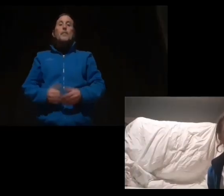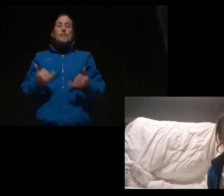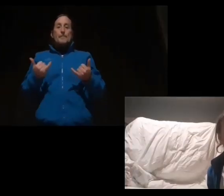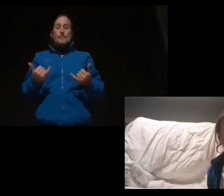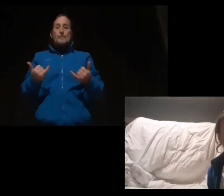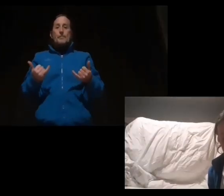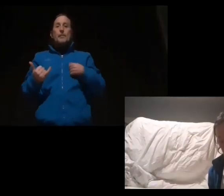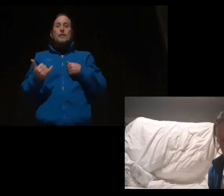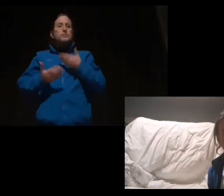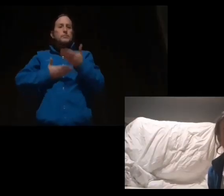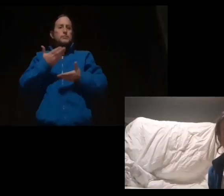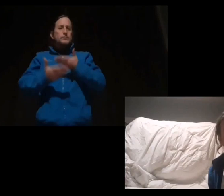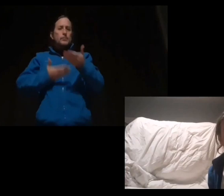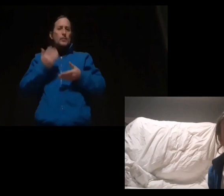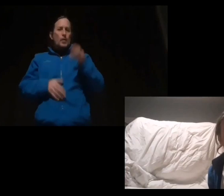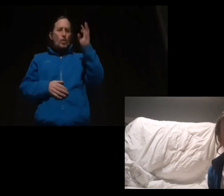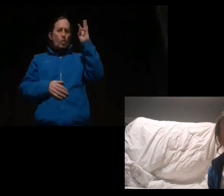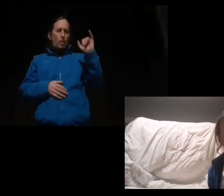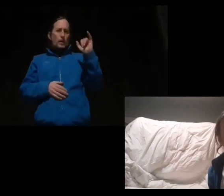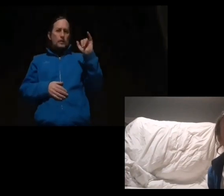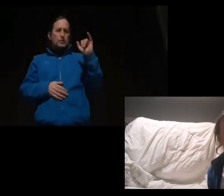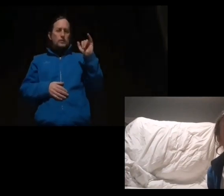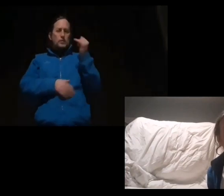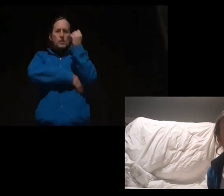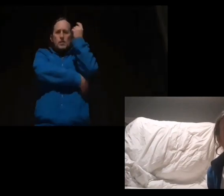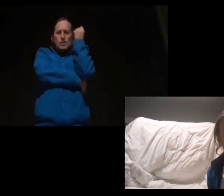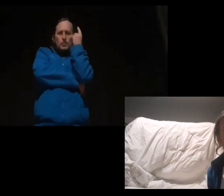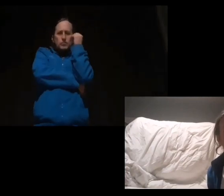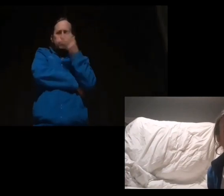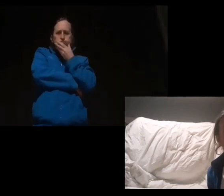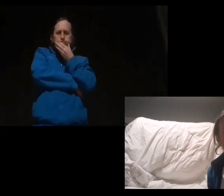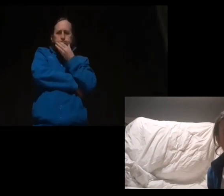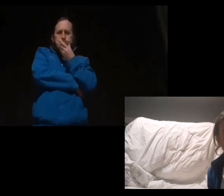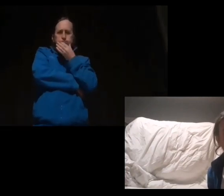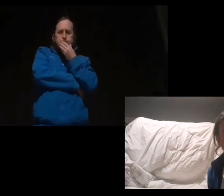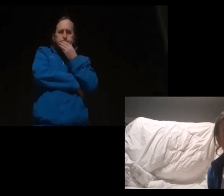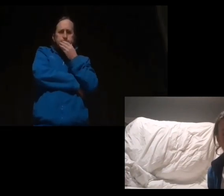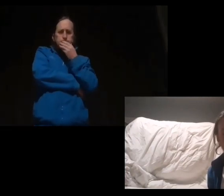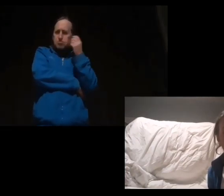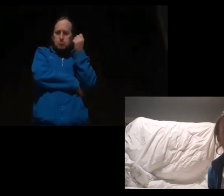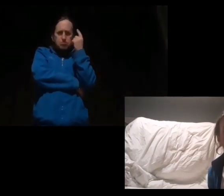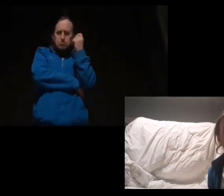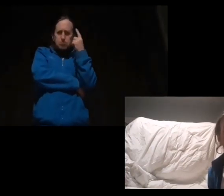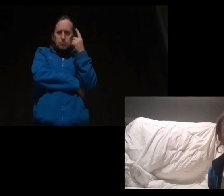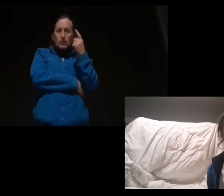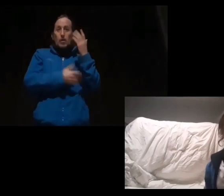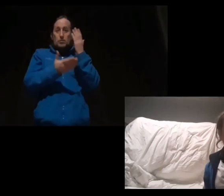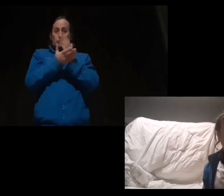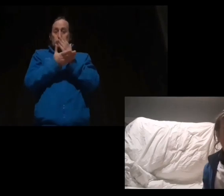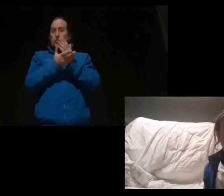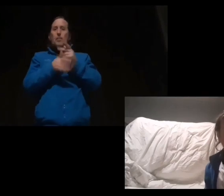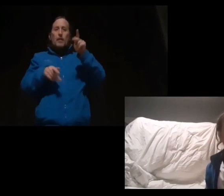What I'm going to do next is I'm going to explain why the misunderstanding that has prevented physicists from